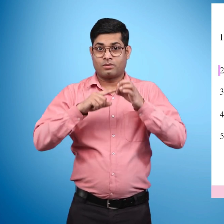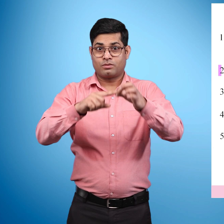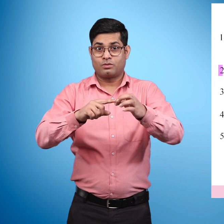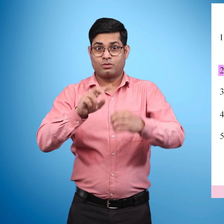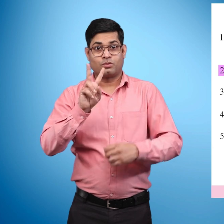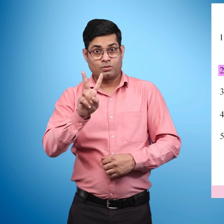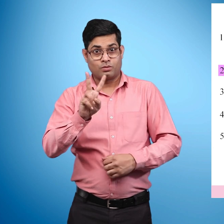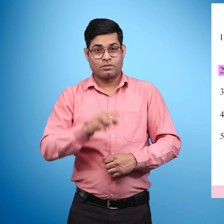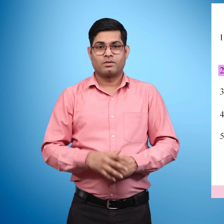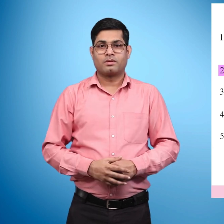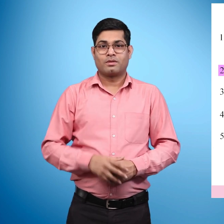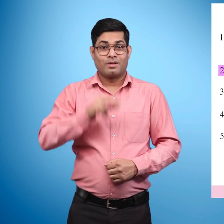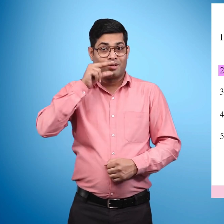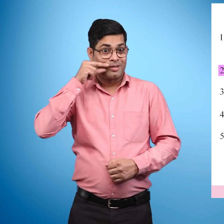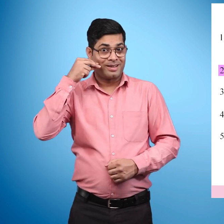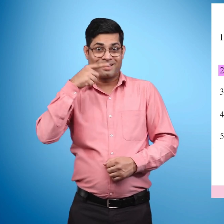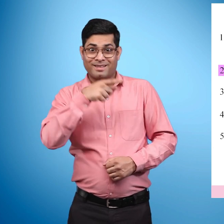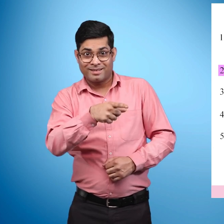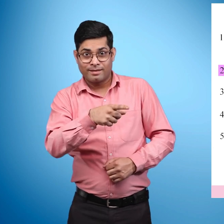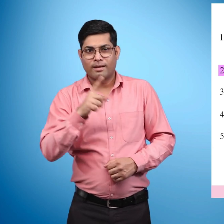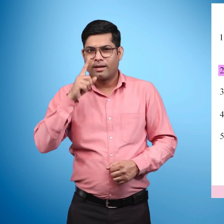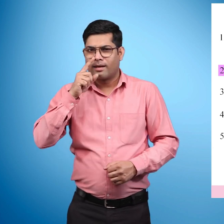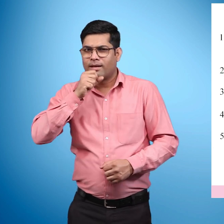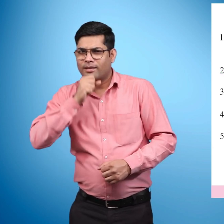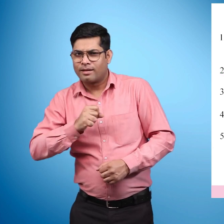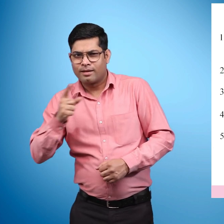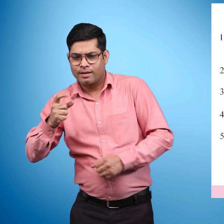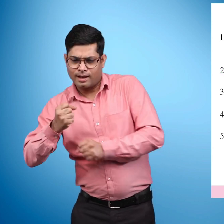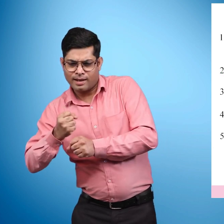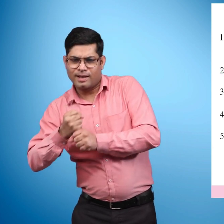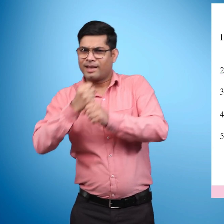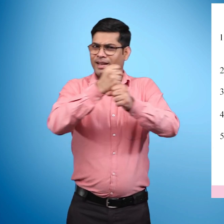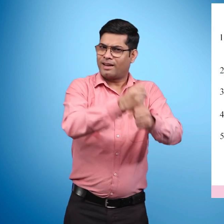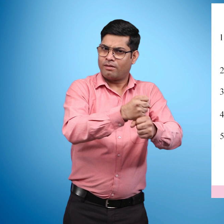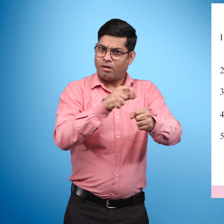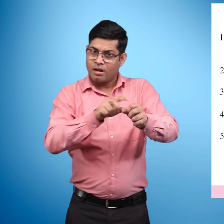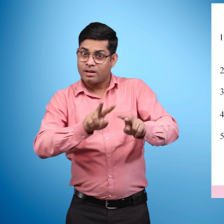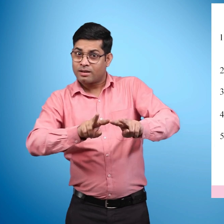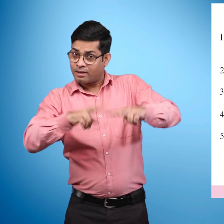Question number 2. Was the old woman's gift to Vijay Singh eccentric? Why?